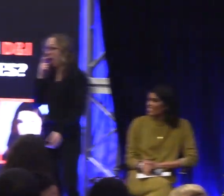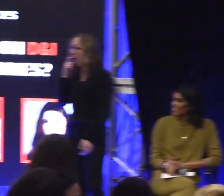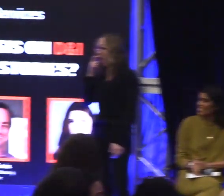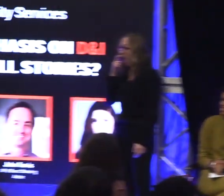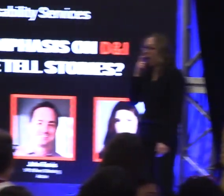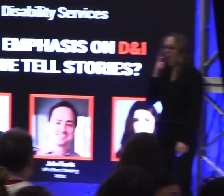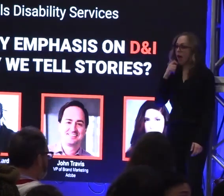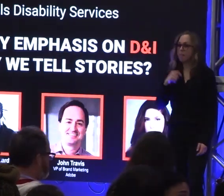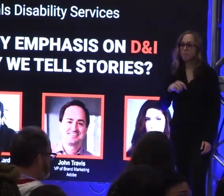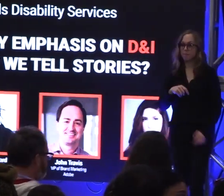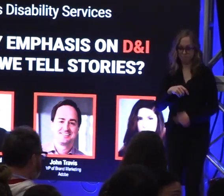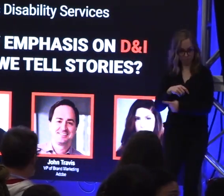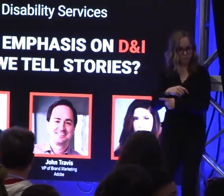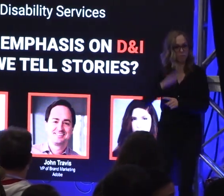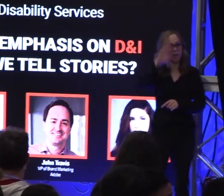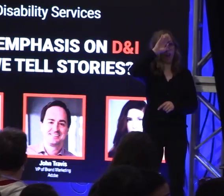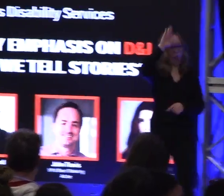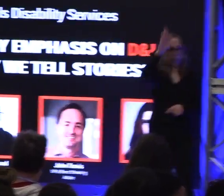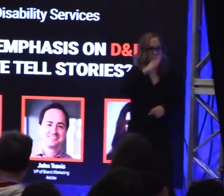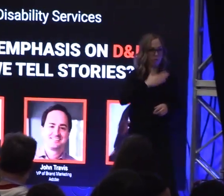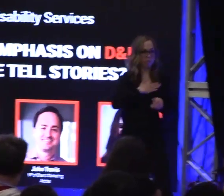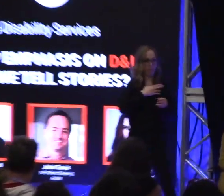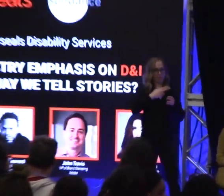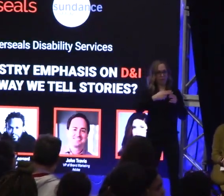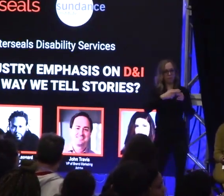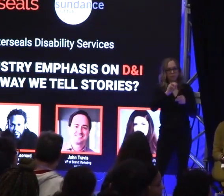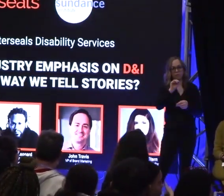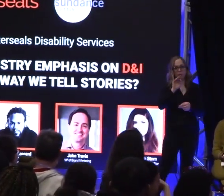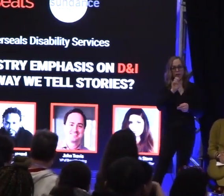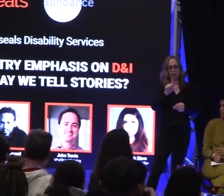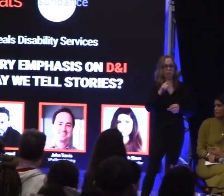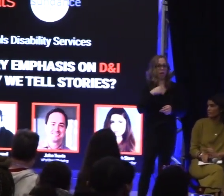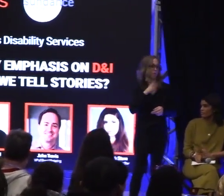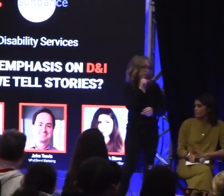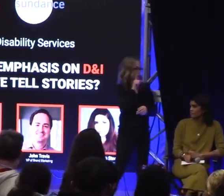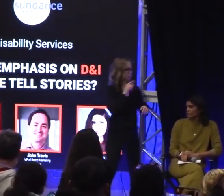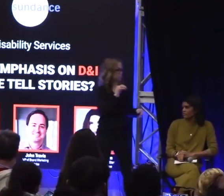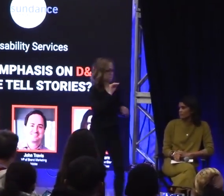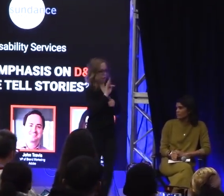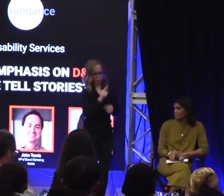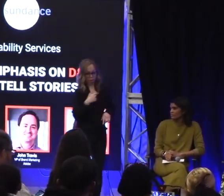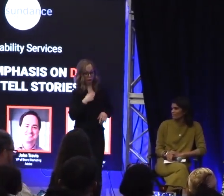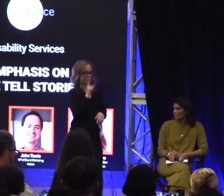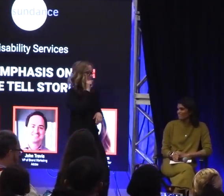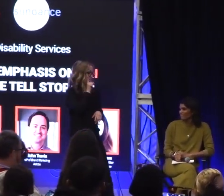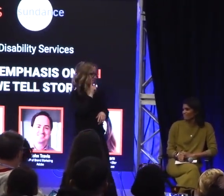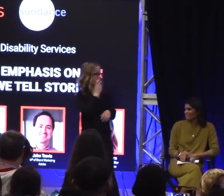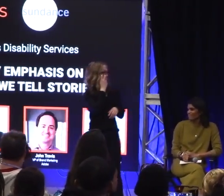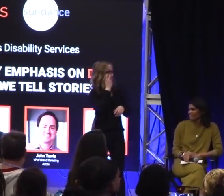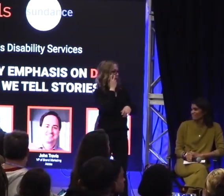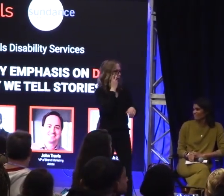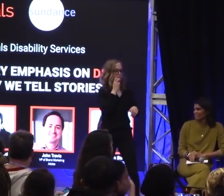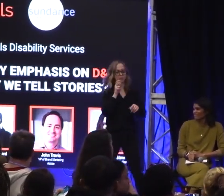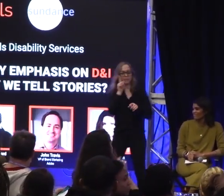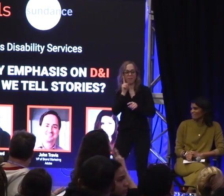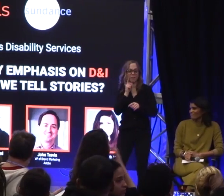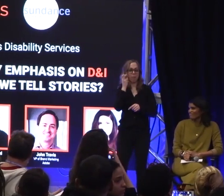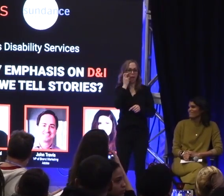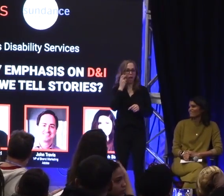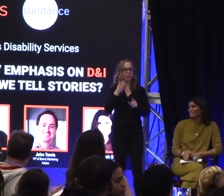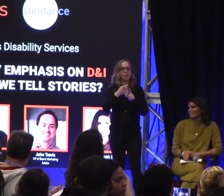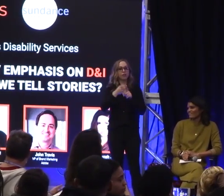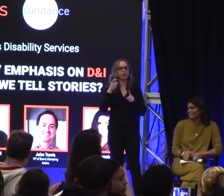Hi, my name is Michael. I'm a deafblind film critic from Toronto,